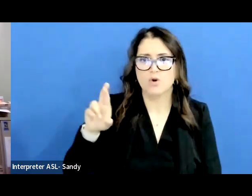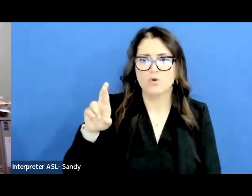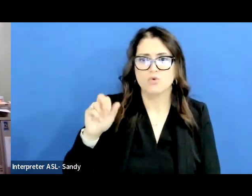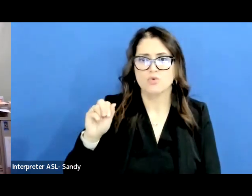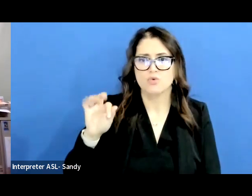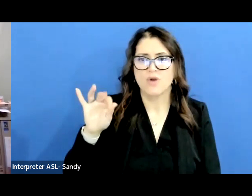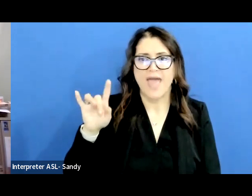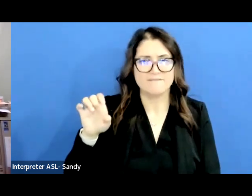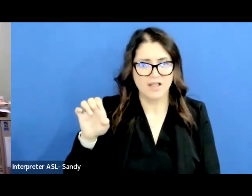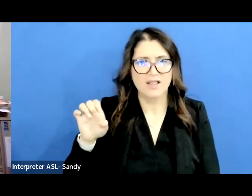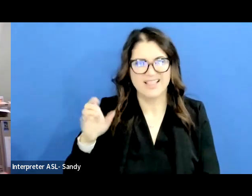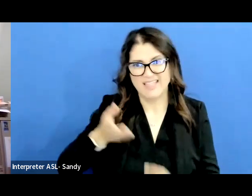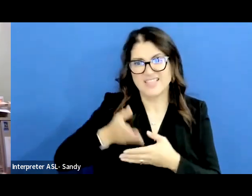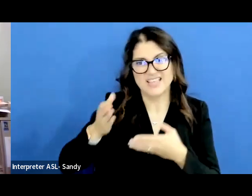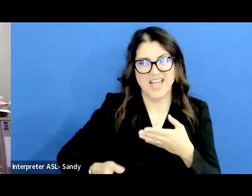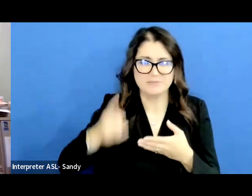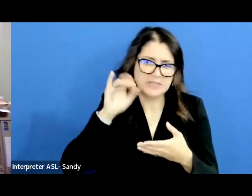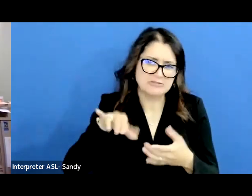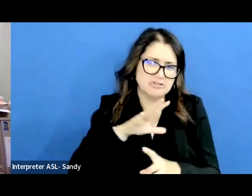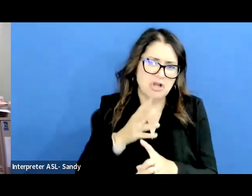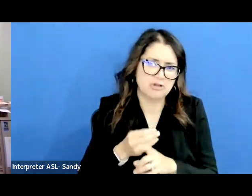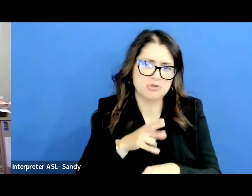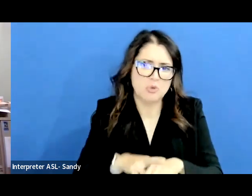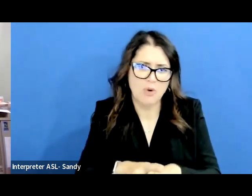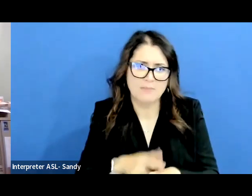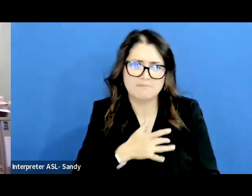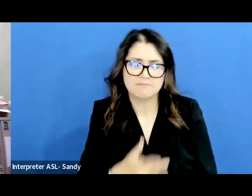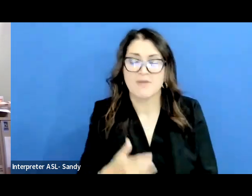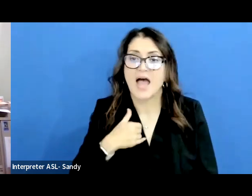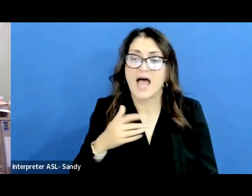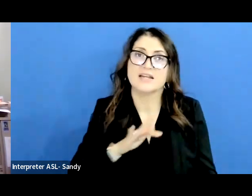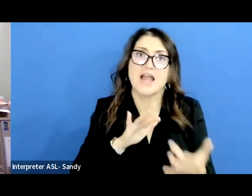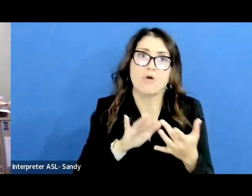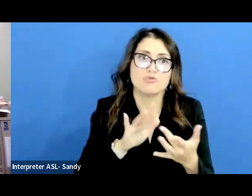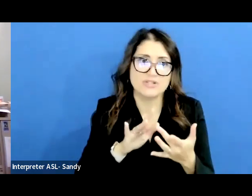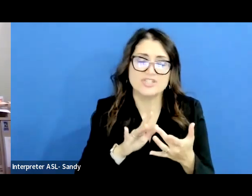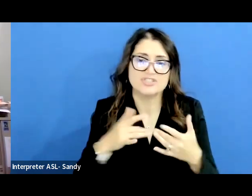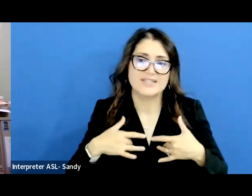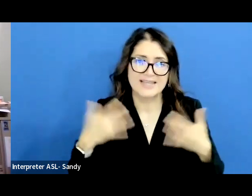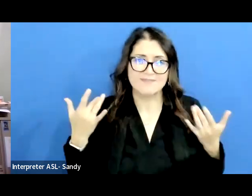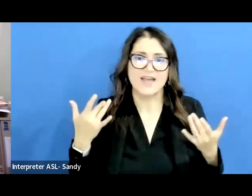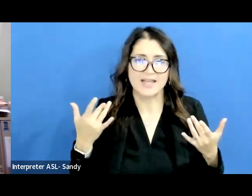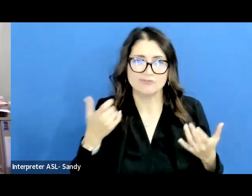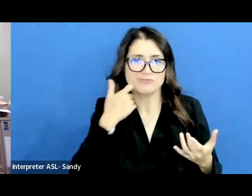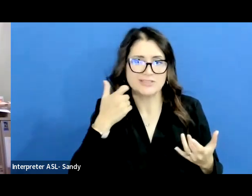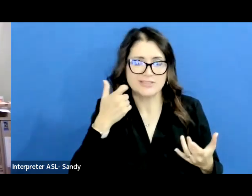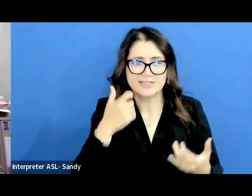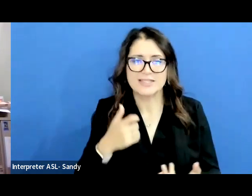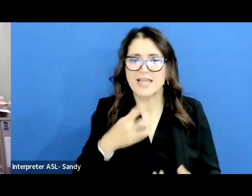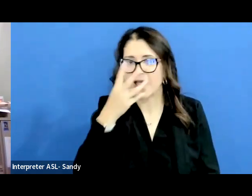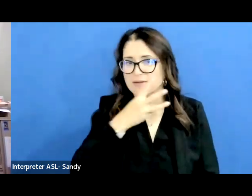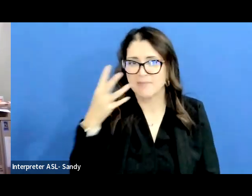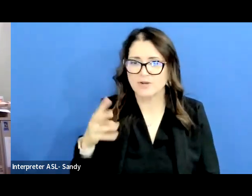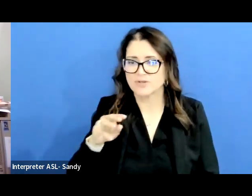it's just sort of the cultural norm. I did an outreach event recently at a migrant Head Start center, and we